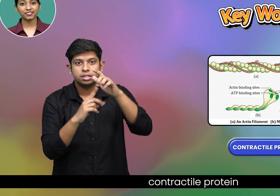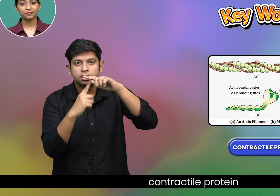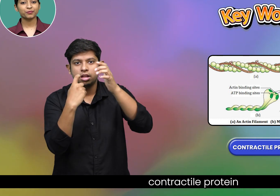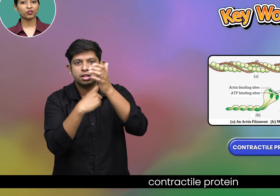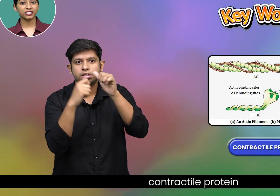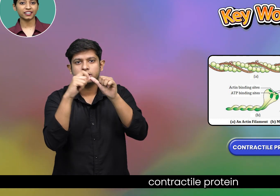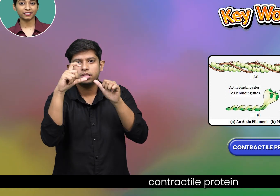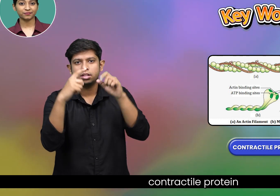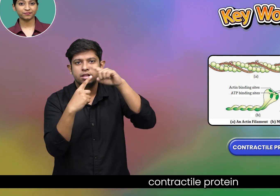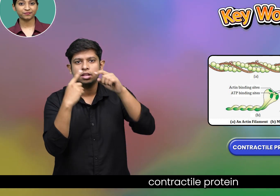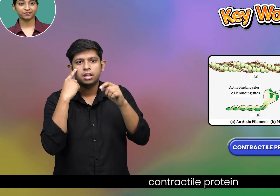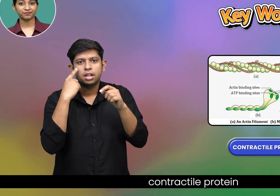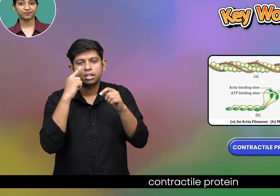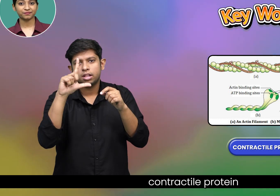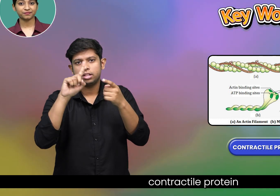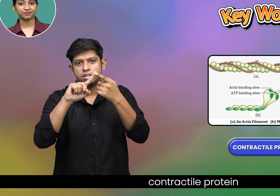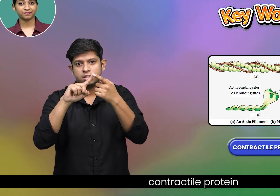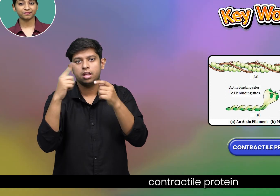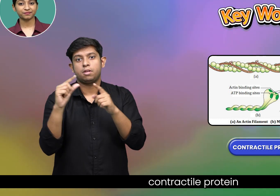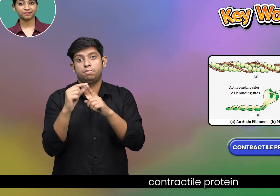Contractile protein,